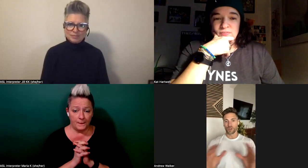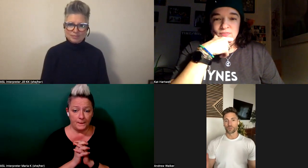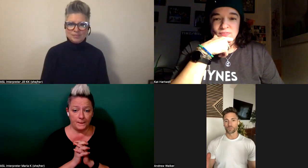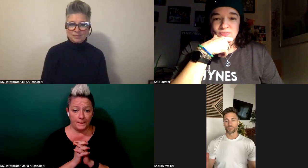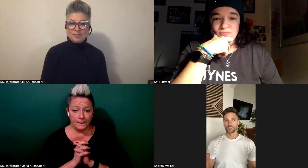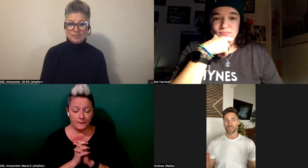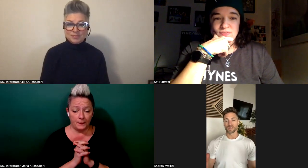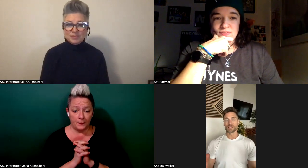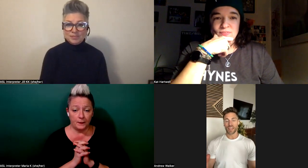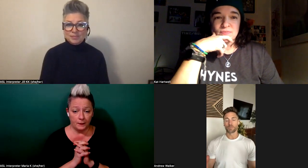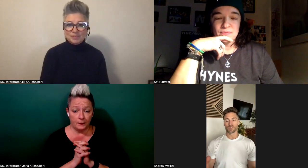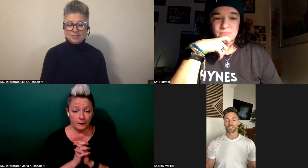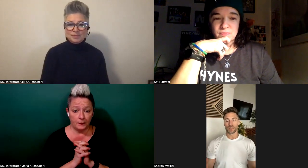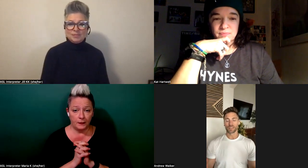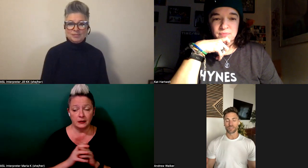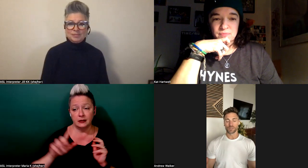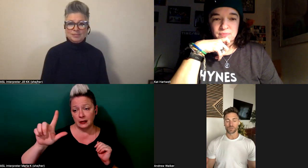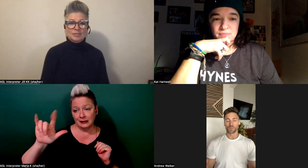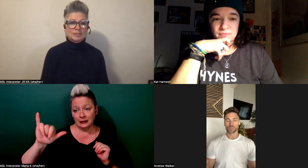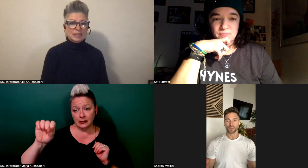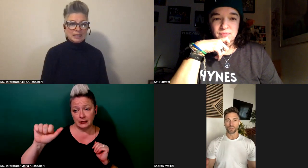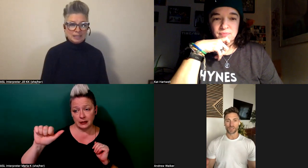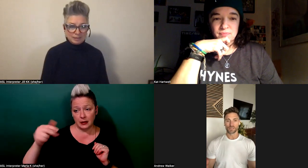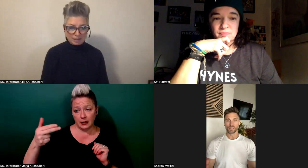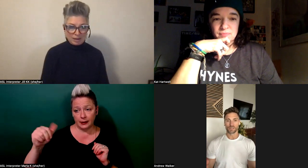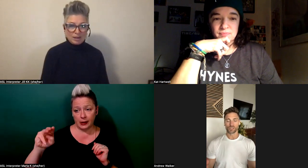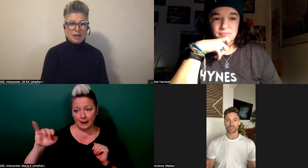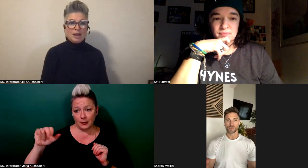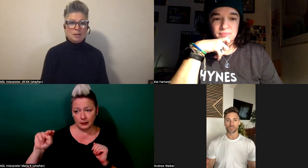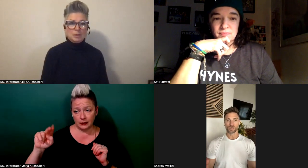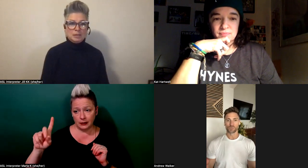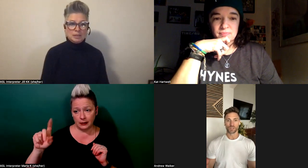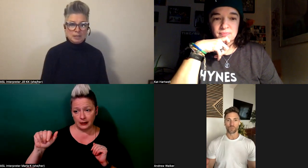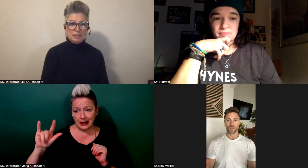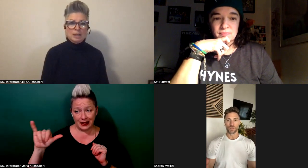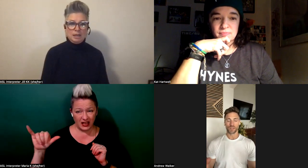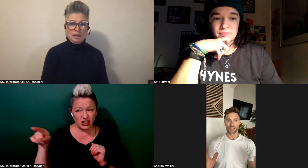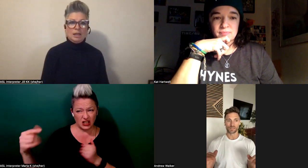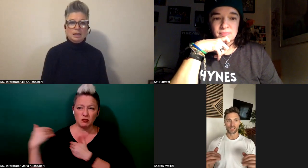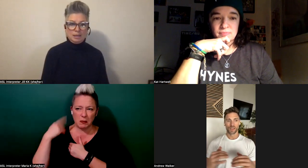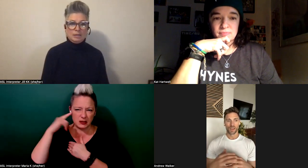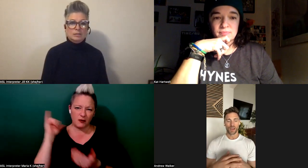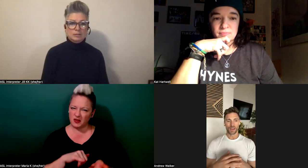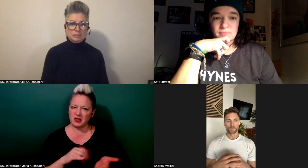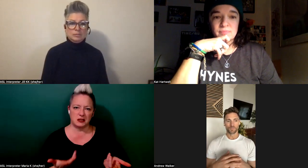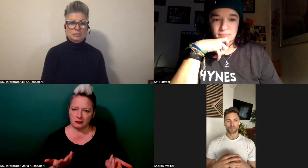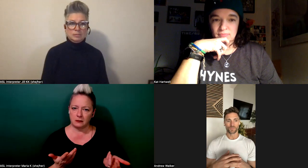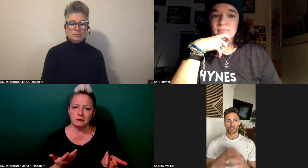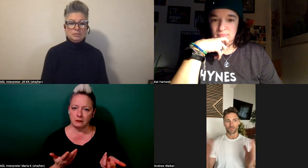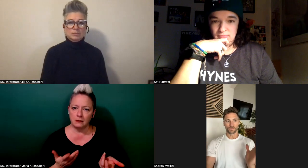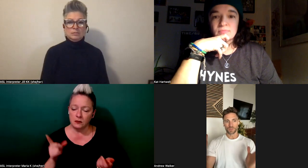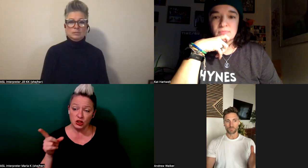this is all, it's Lisa Hamilton Daly that is responsible for this. She's really the one that has